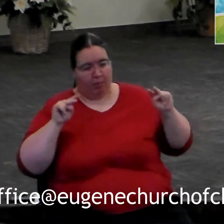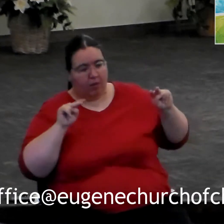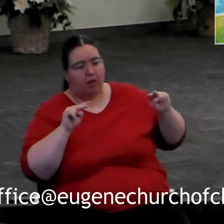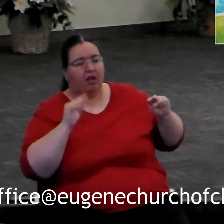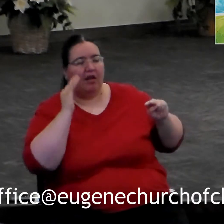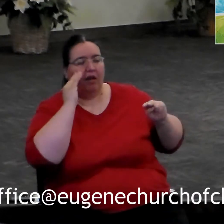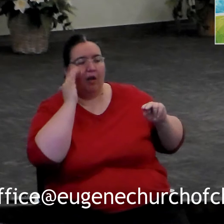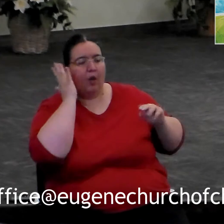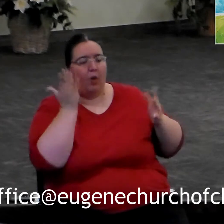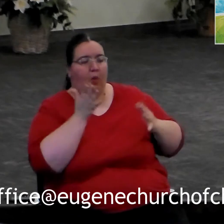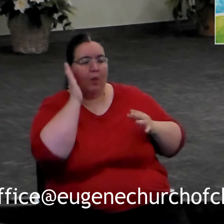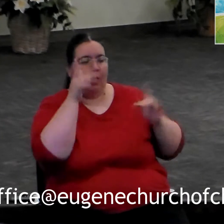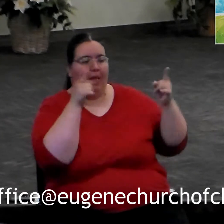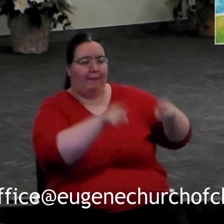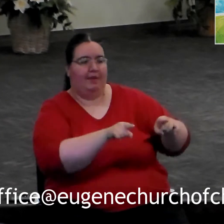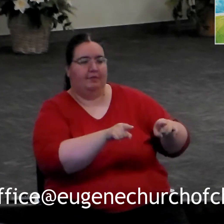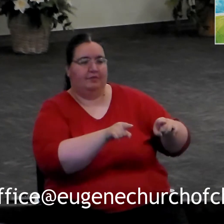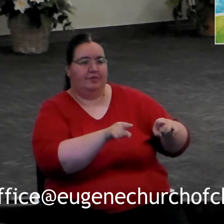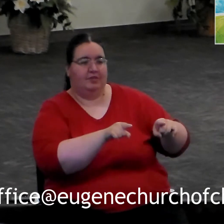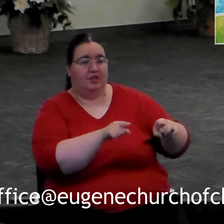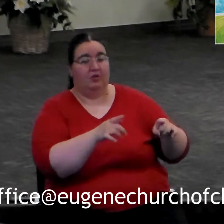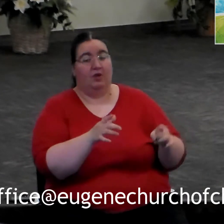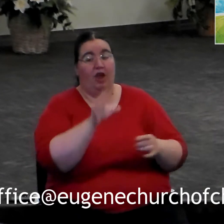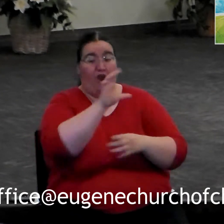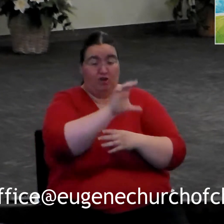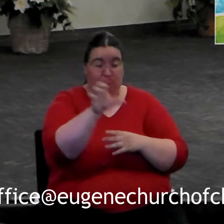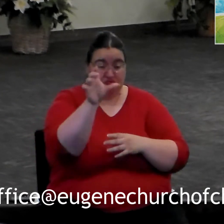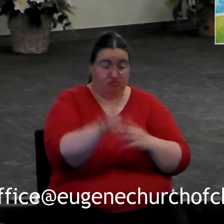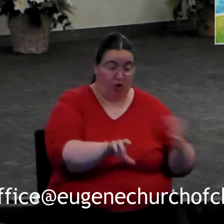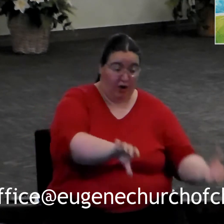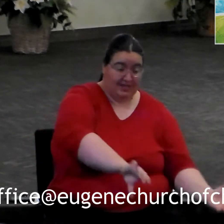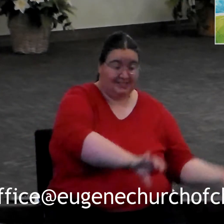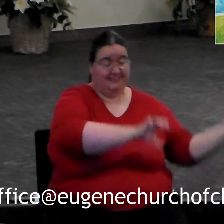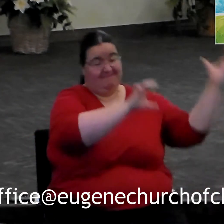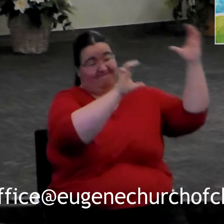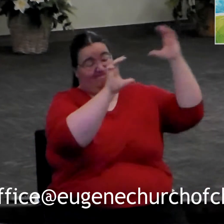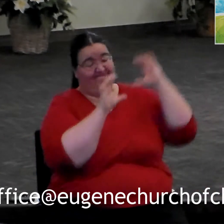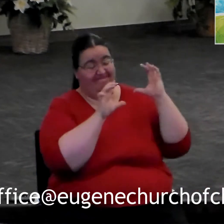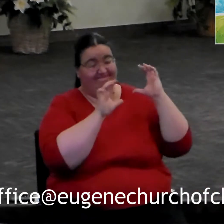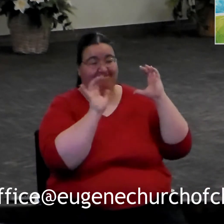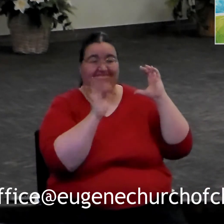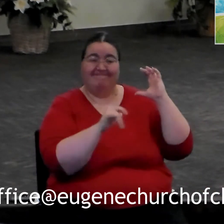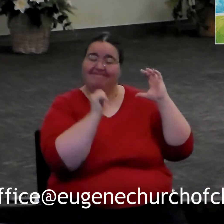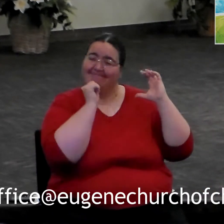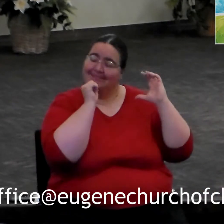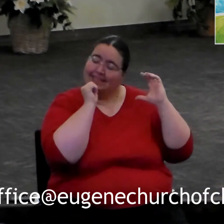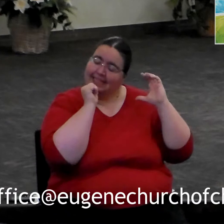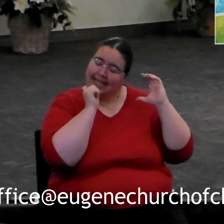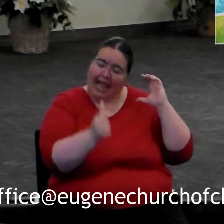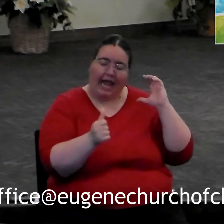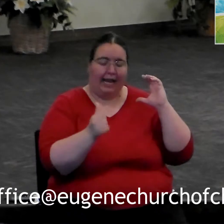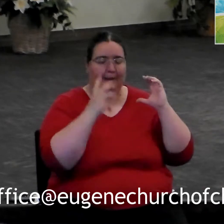This is the amazing part of this whole story with Jesus talking about discipleship. where he's not selling you on the good side yet.